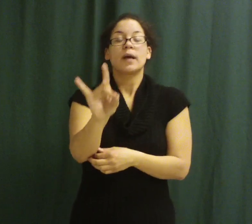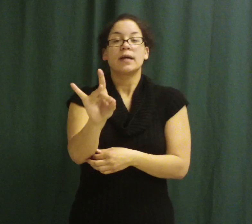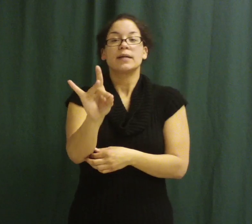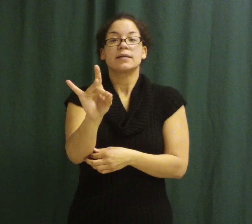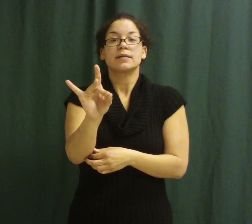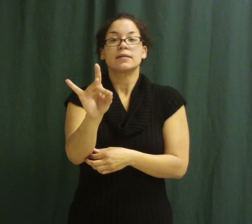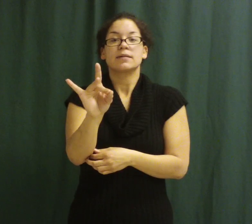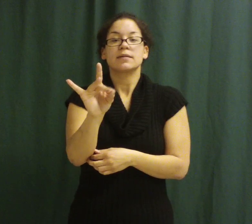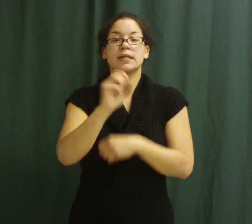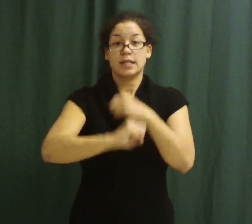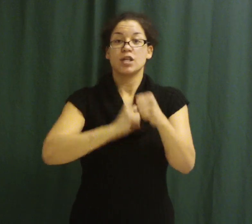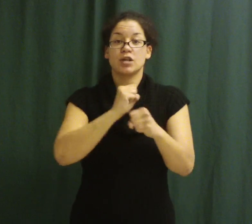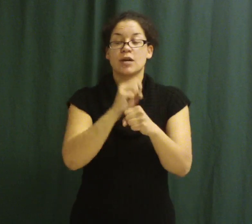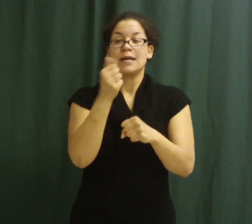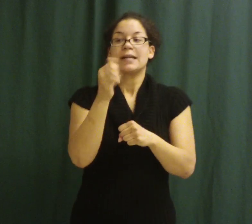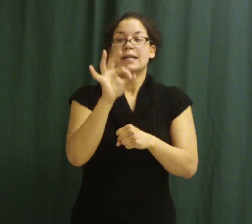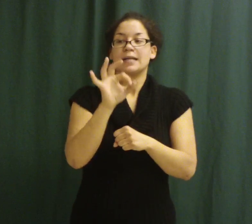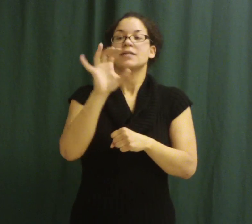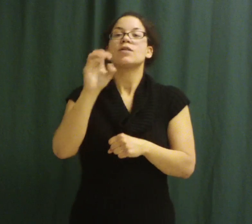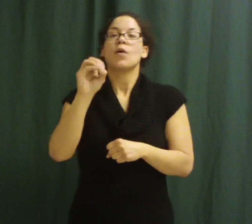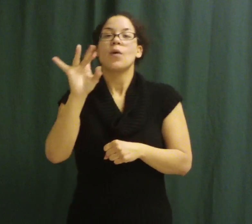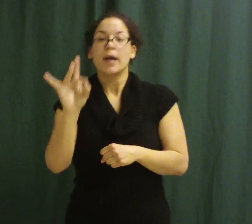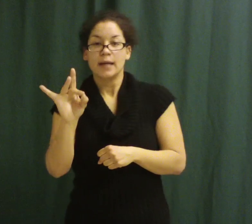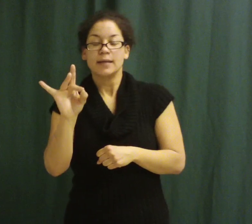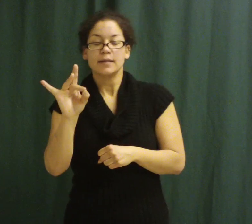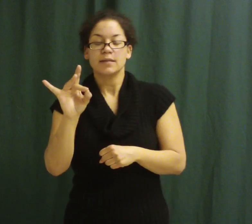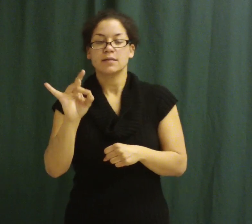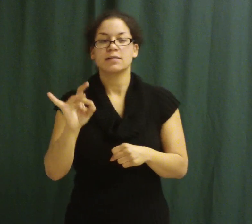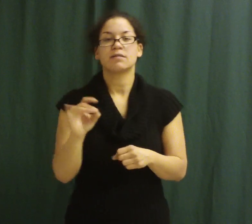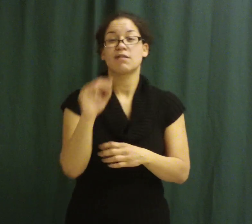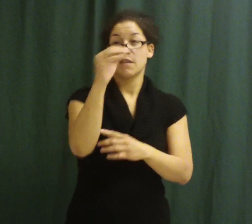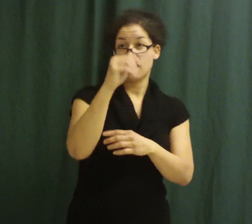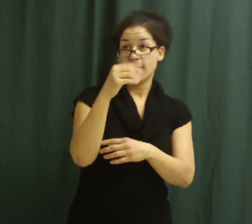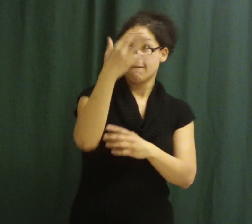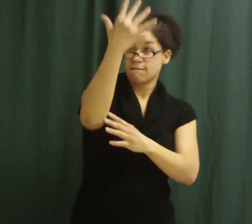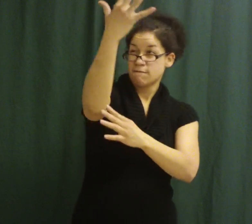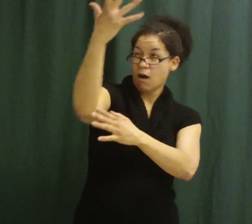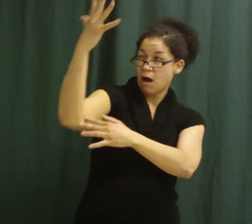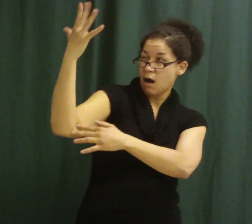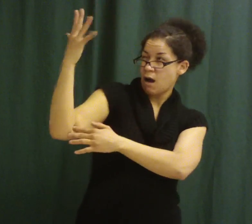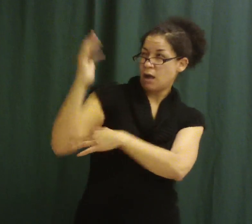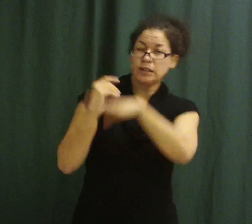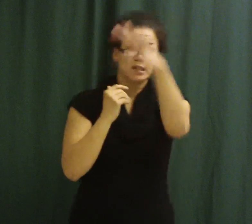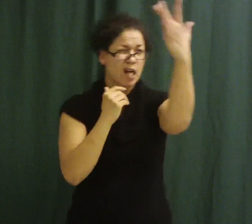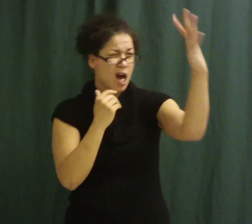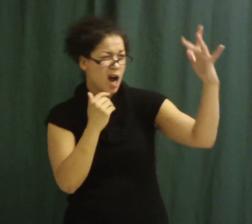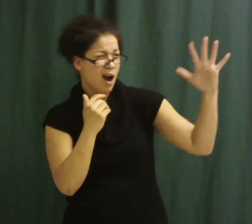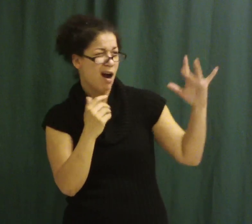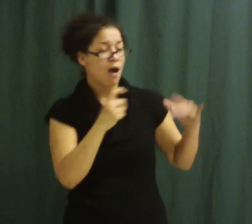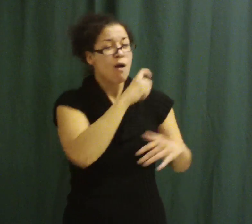a huge area of forest in the remote Russian region of